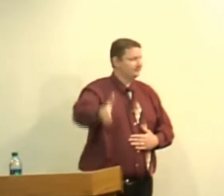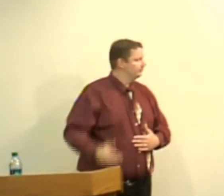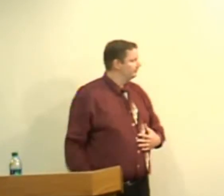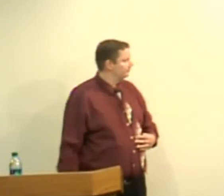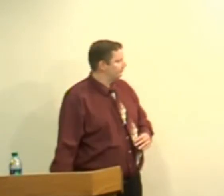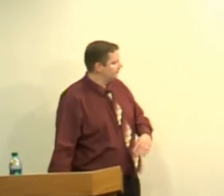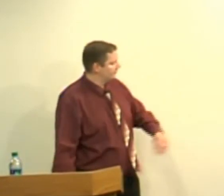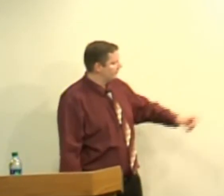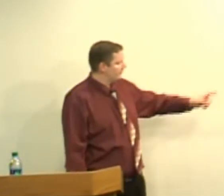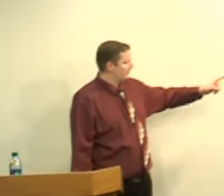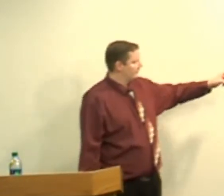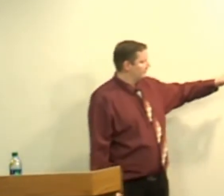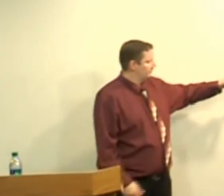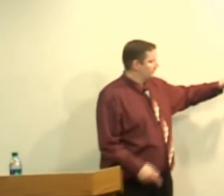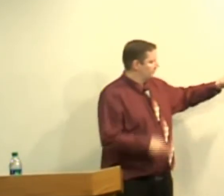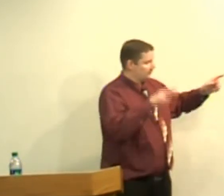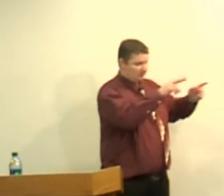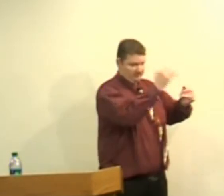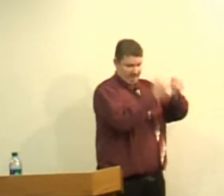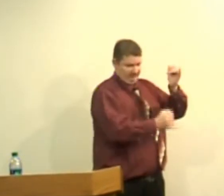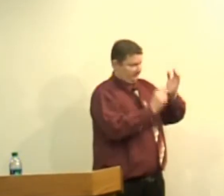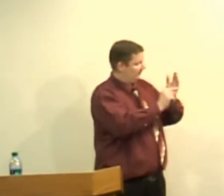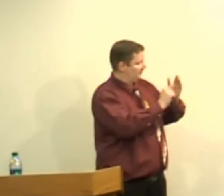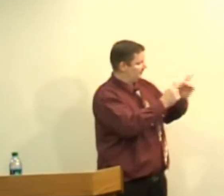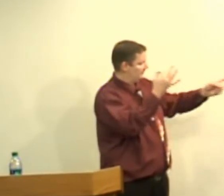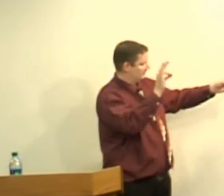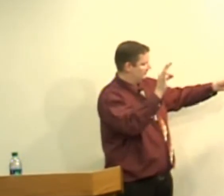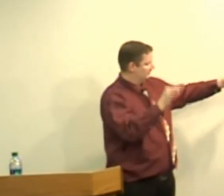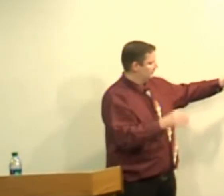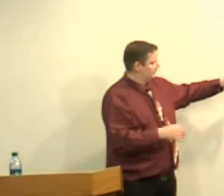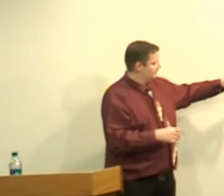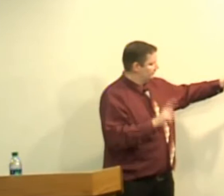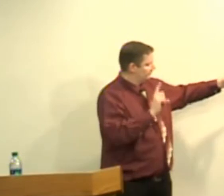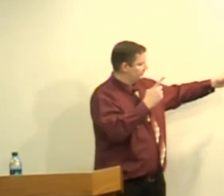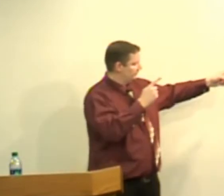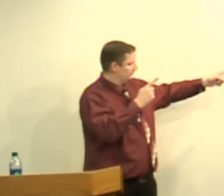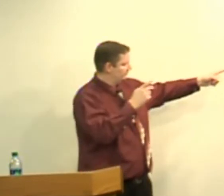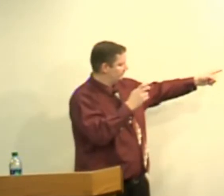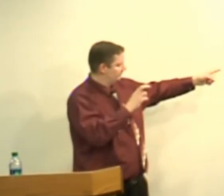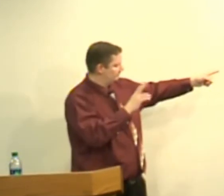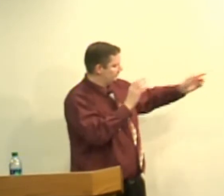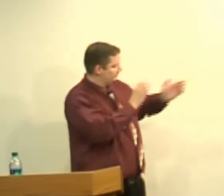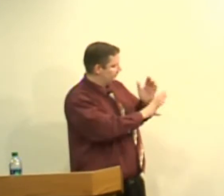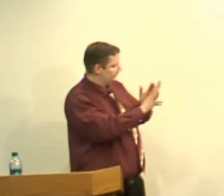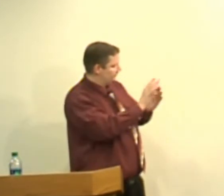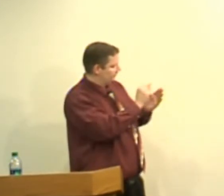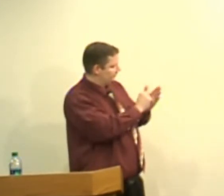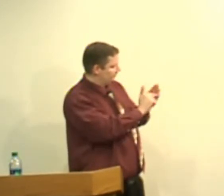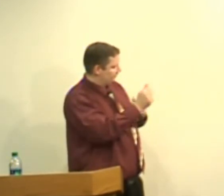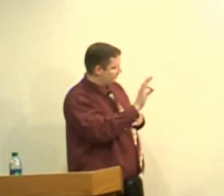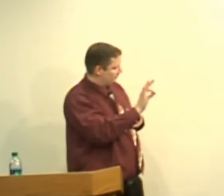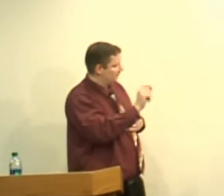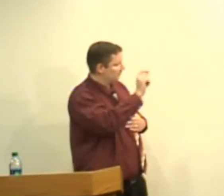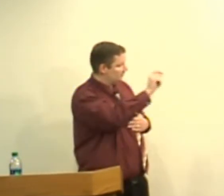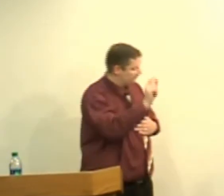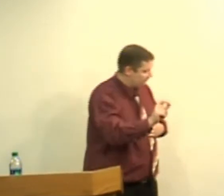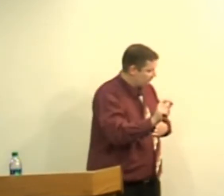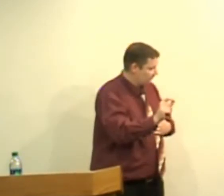will do this. This will happen in our lives. And this last verse of 1 Peter, chapter 4, verse 19,